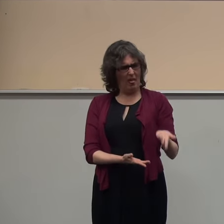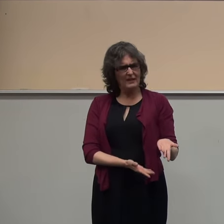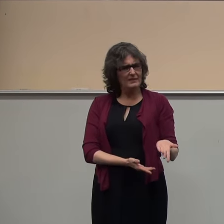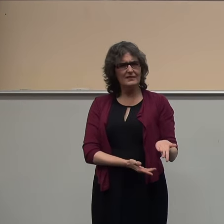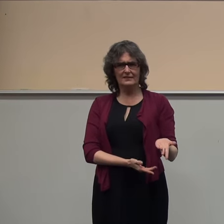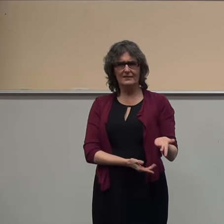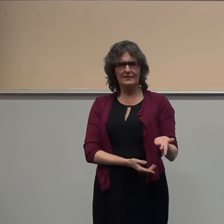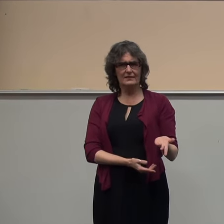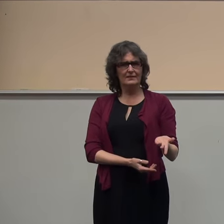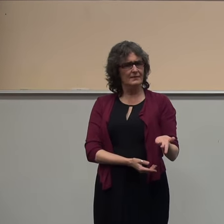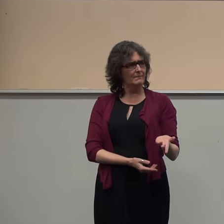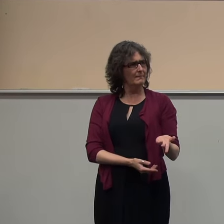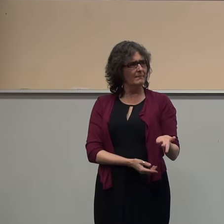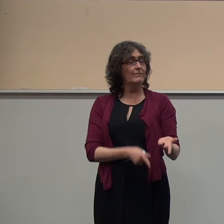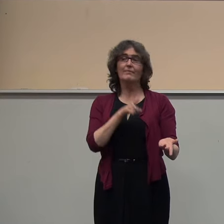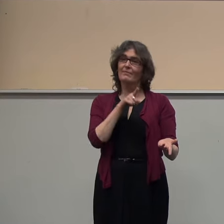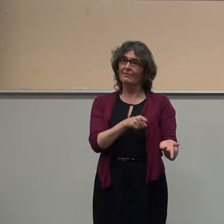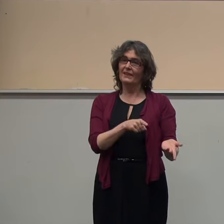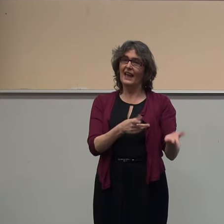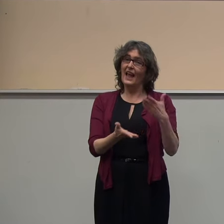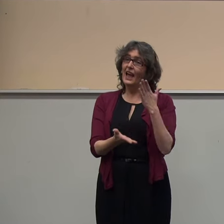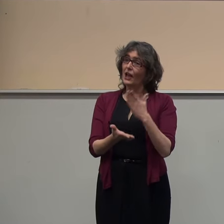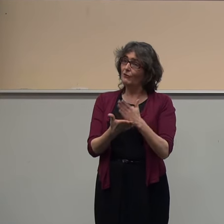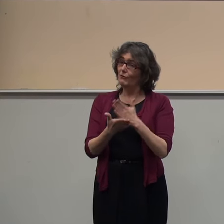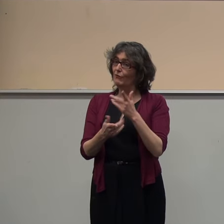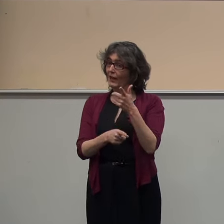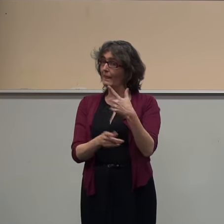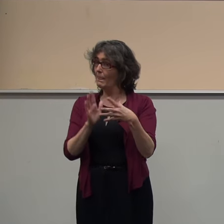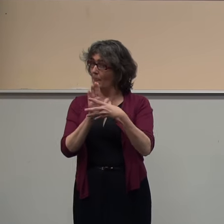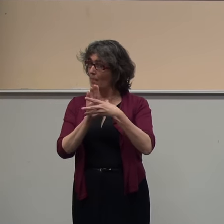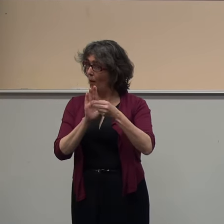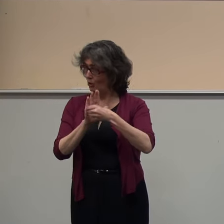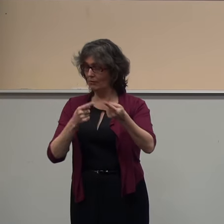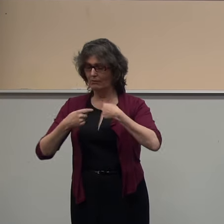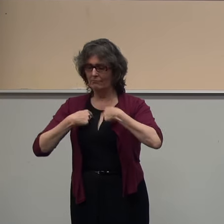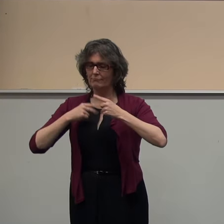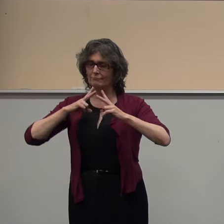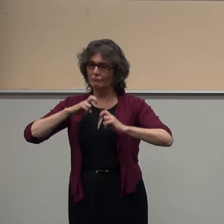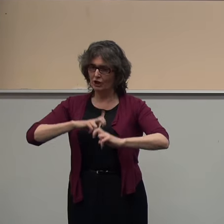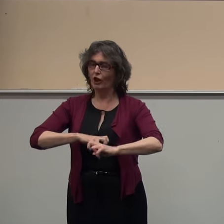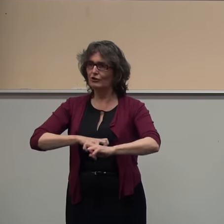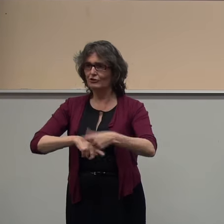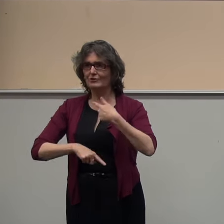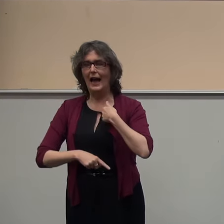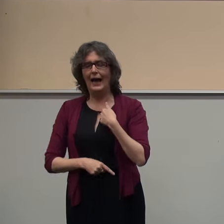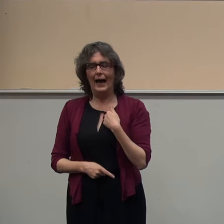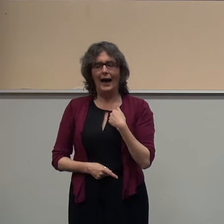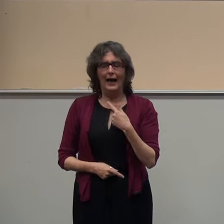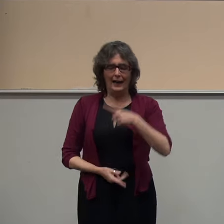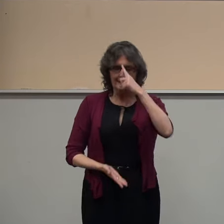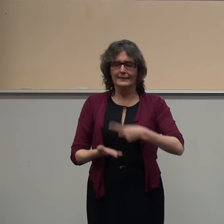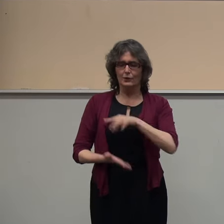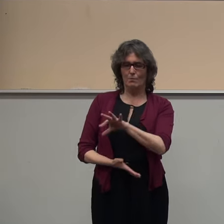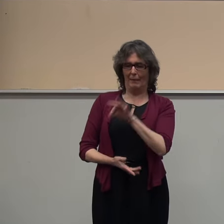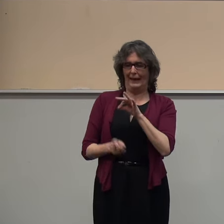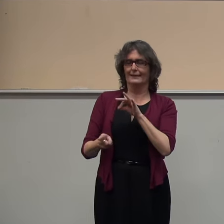The model that I looked at is the hardest one. So it's thrown up every possible problem. And there are other